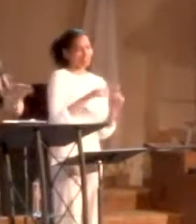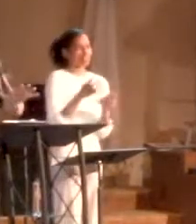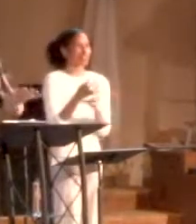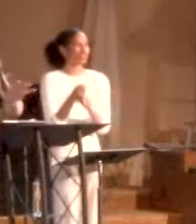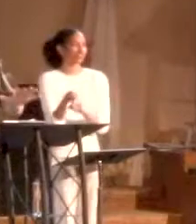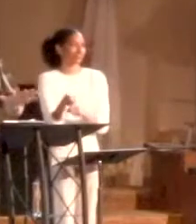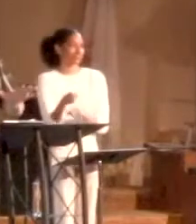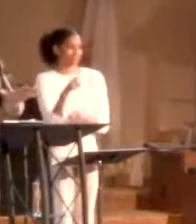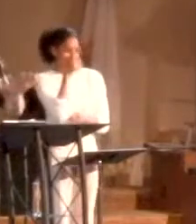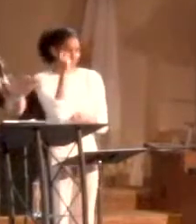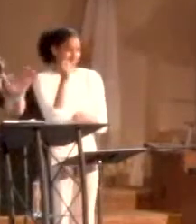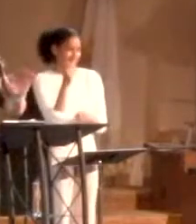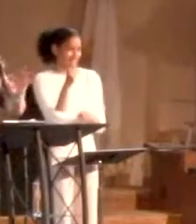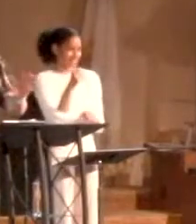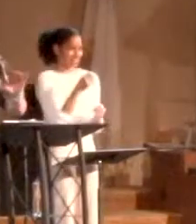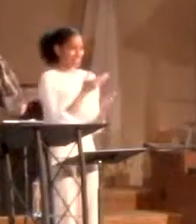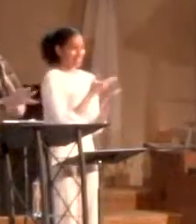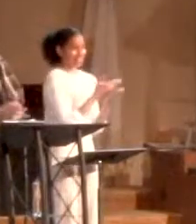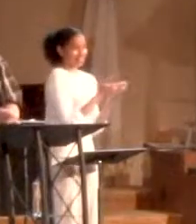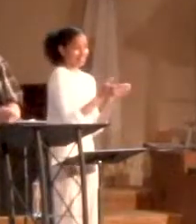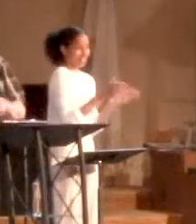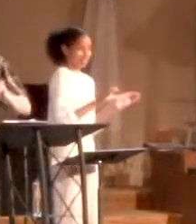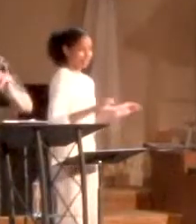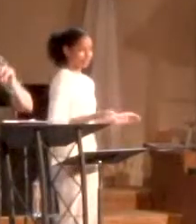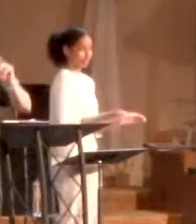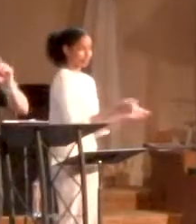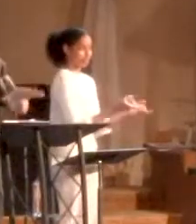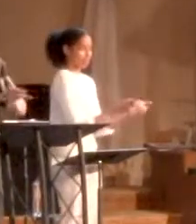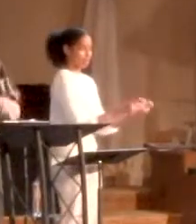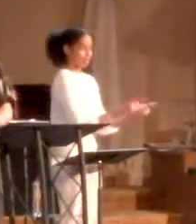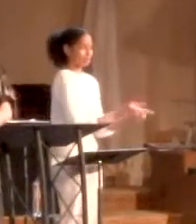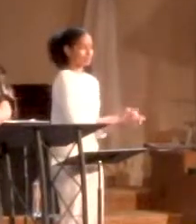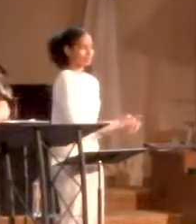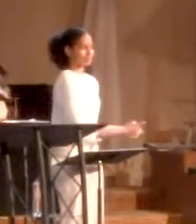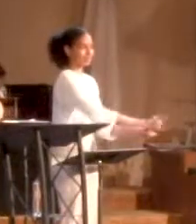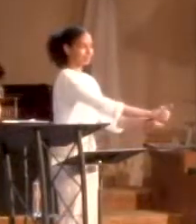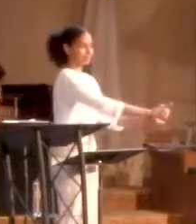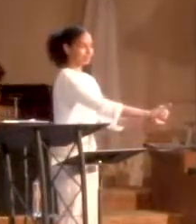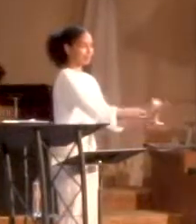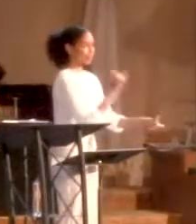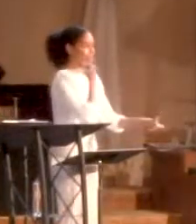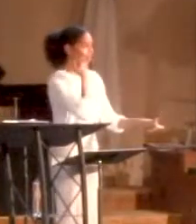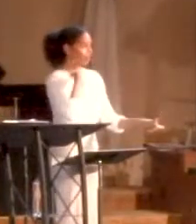do things the way they had always been done and the way they were told to do them.